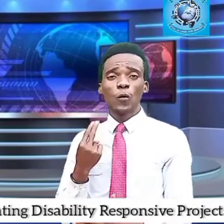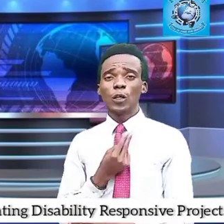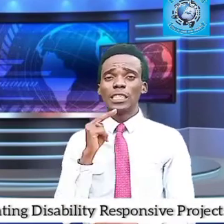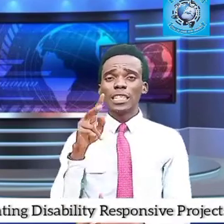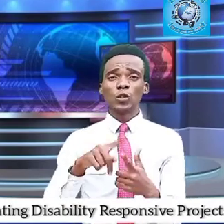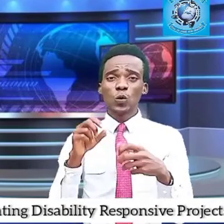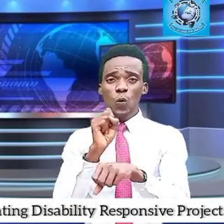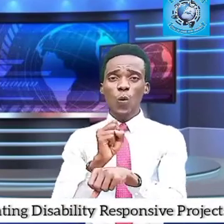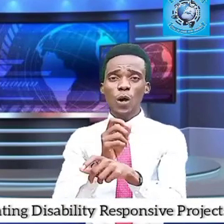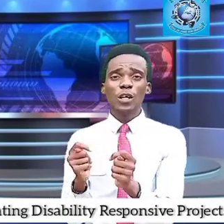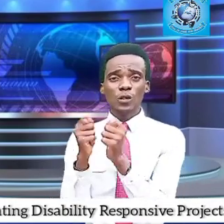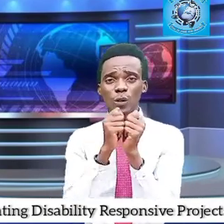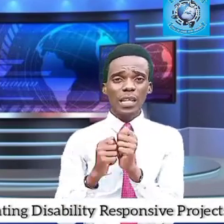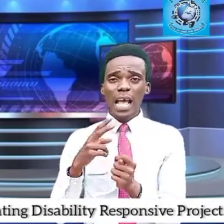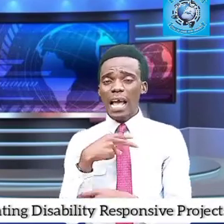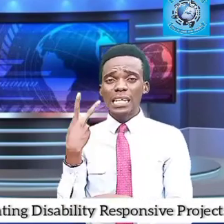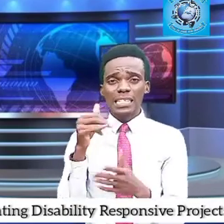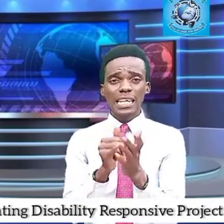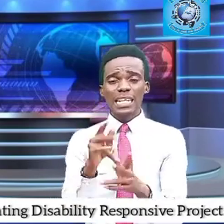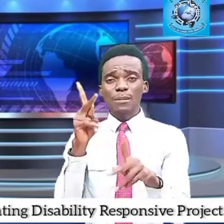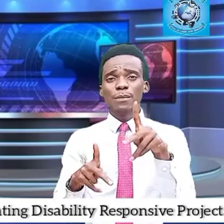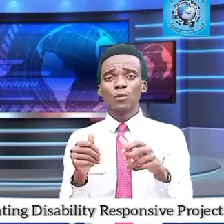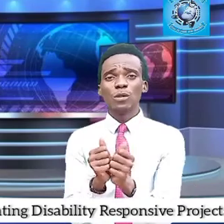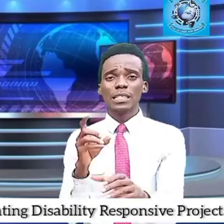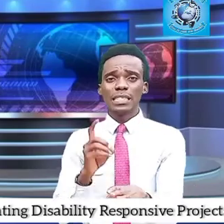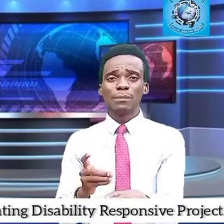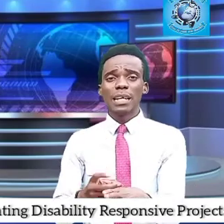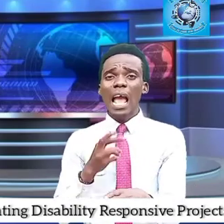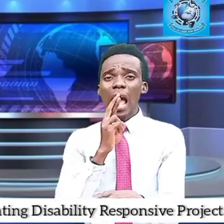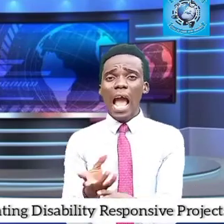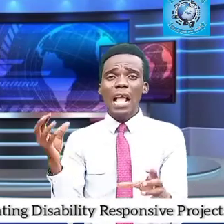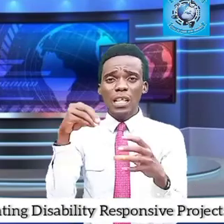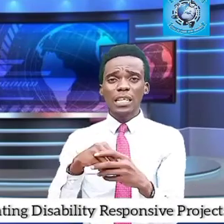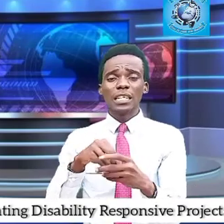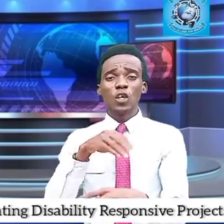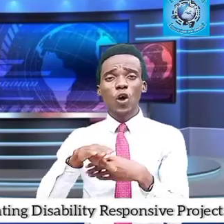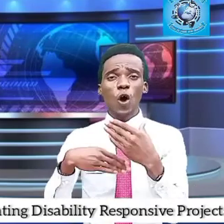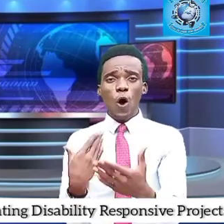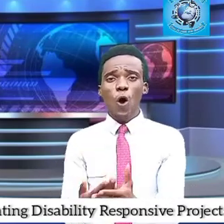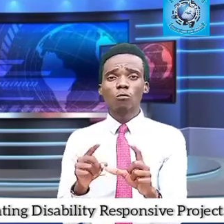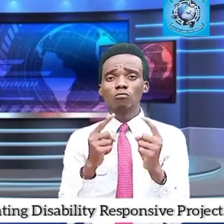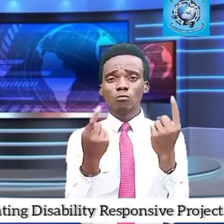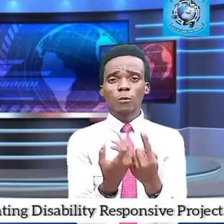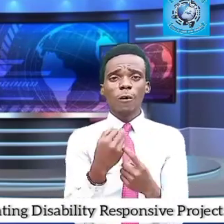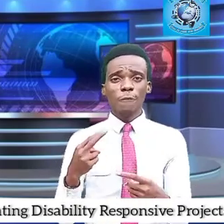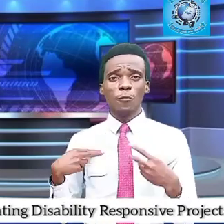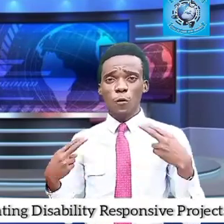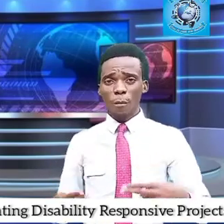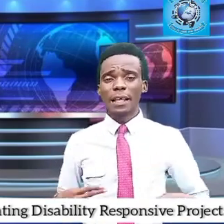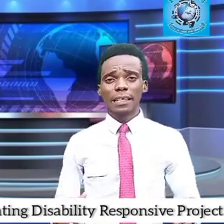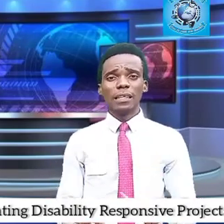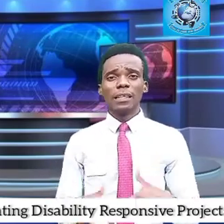together and see that people with disabilities are included in all facets of human endeavors, he